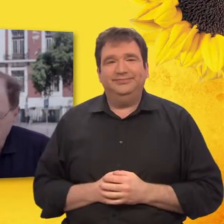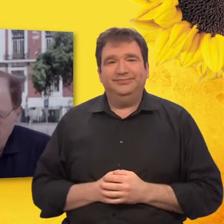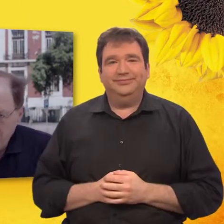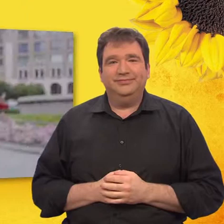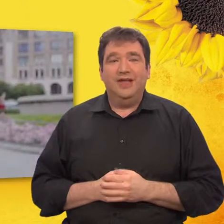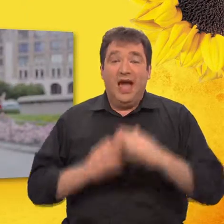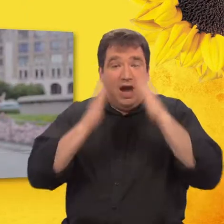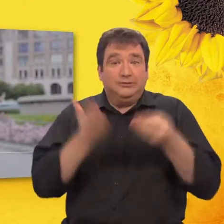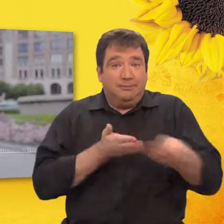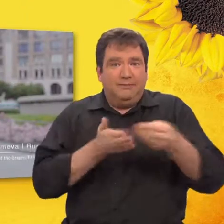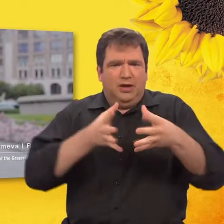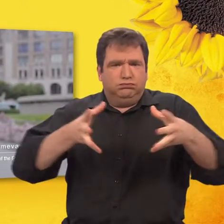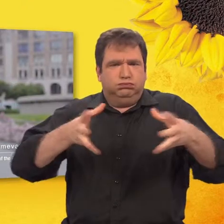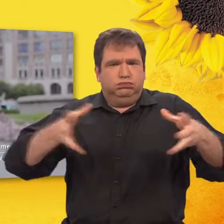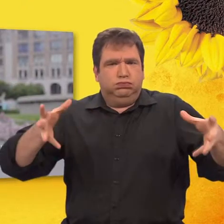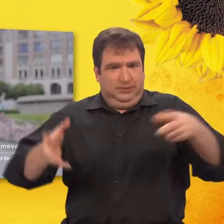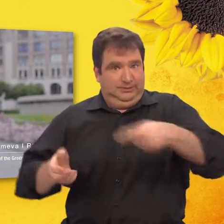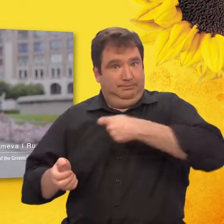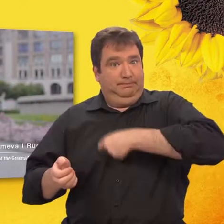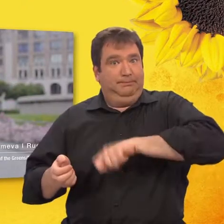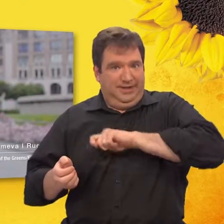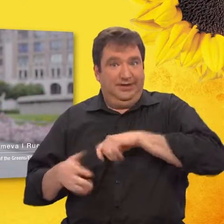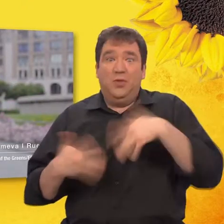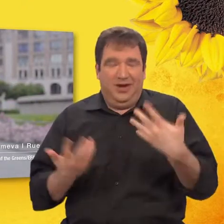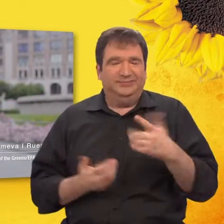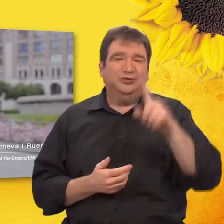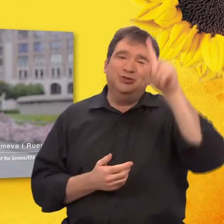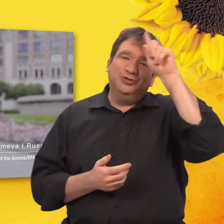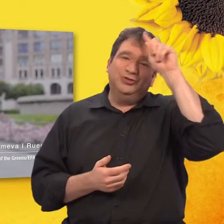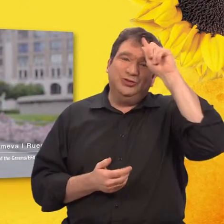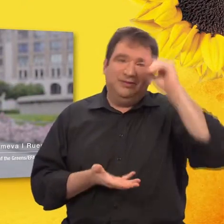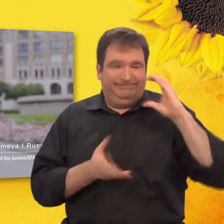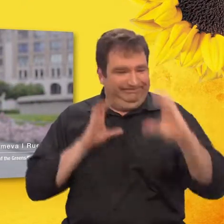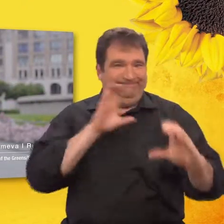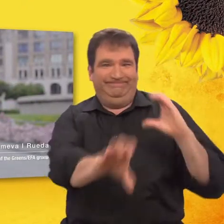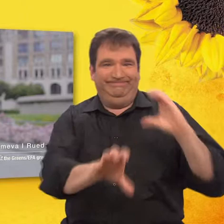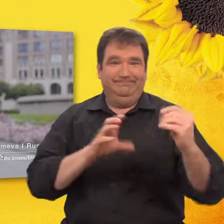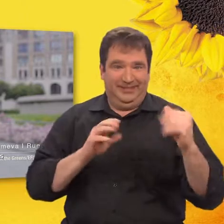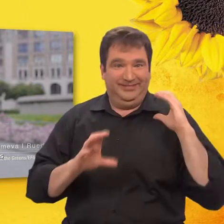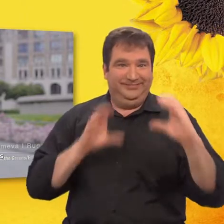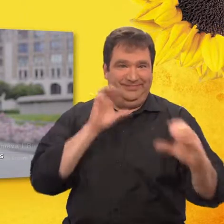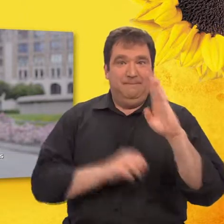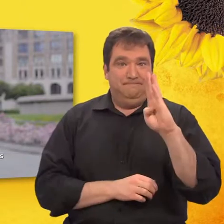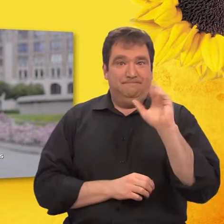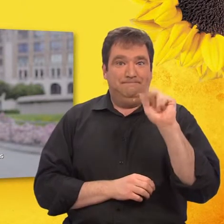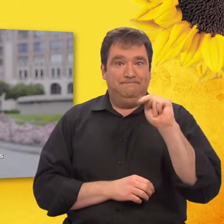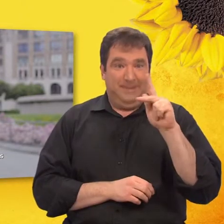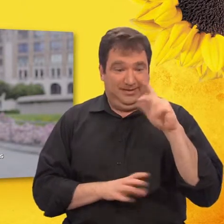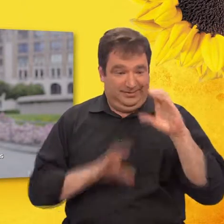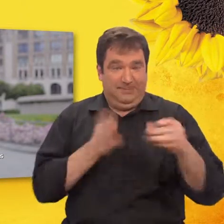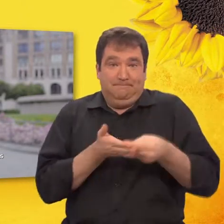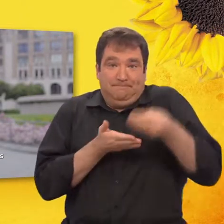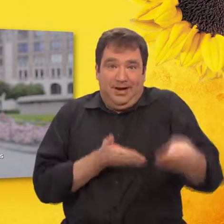less happy. La burbuja inmobiliaria que se ha creado en España ha sido posible en gran medida porque ha habido inversores